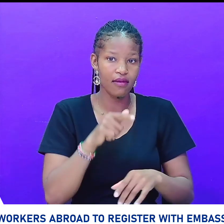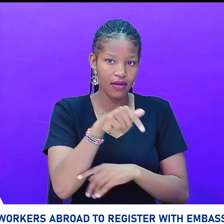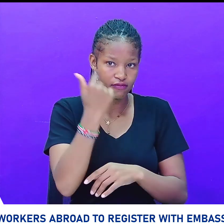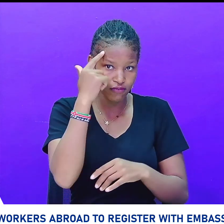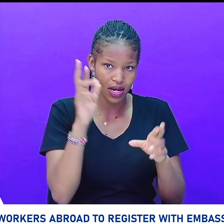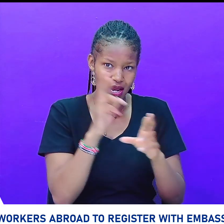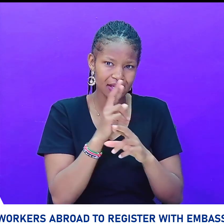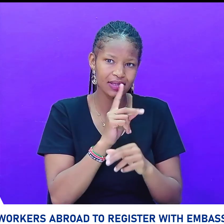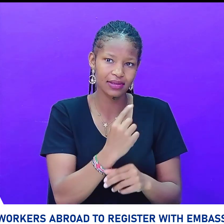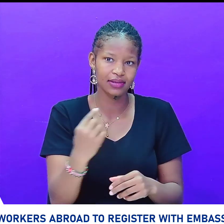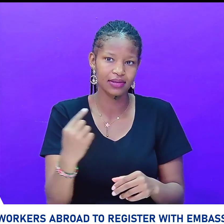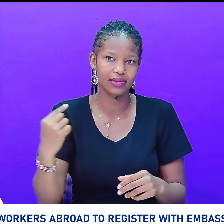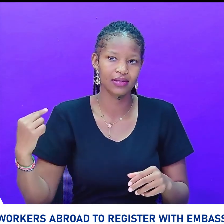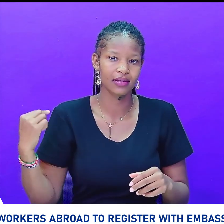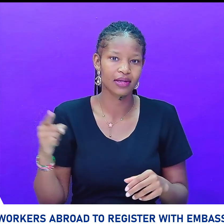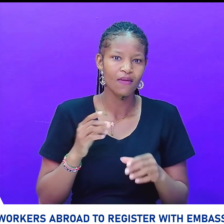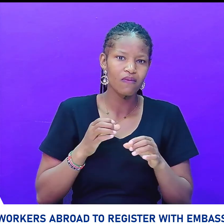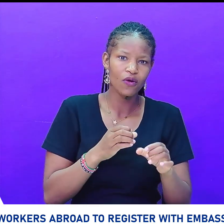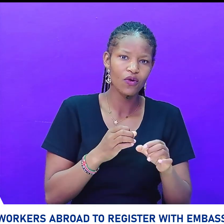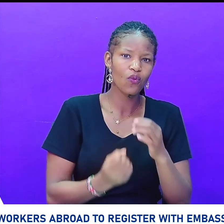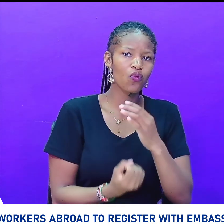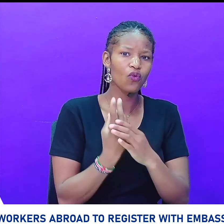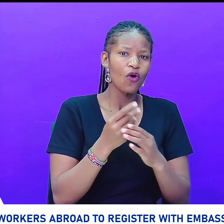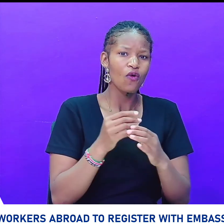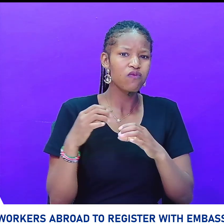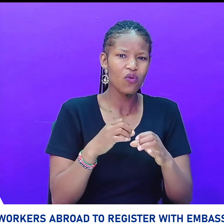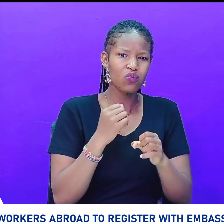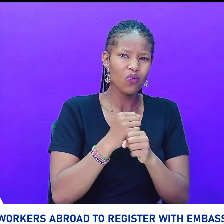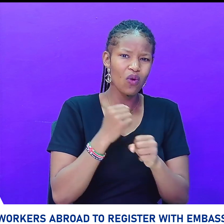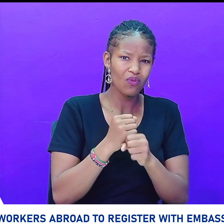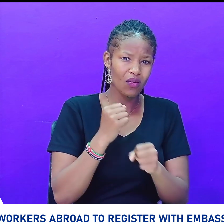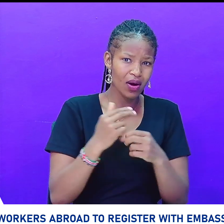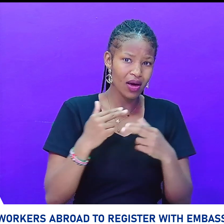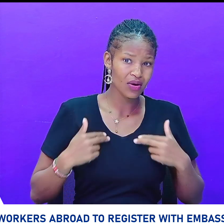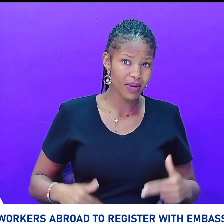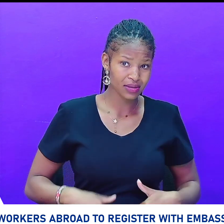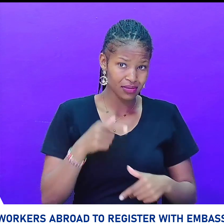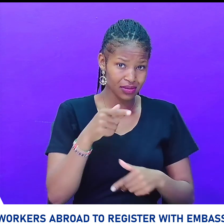risks such as forced labor, human trafficking, and exploitation.